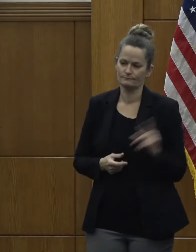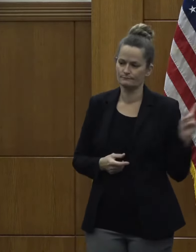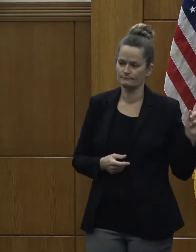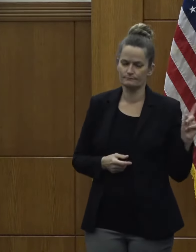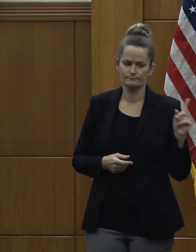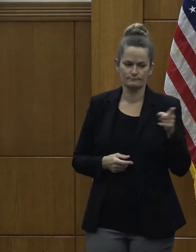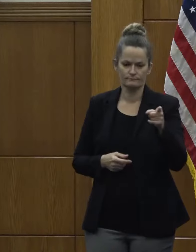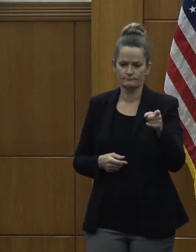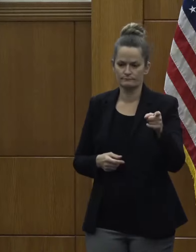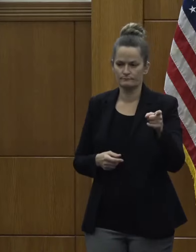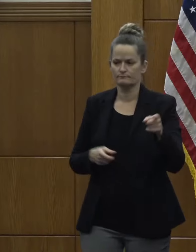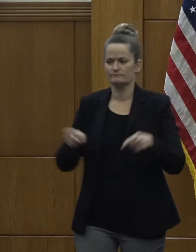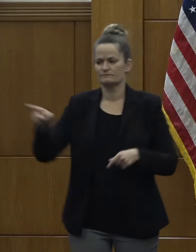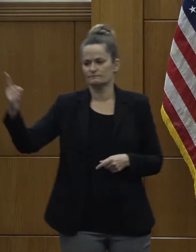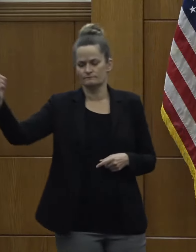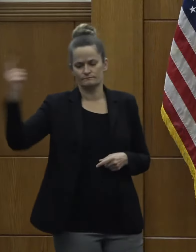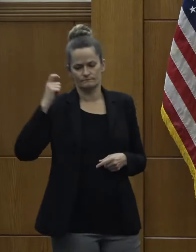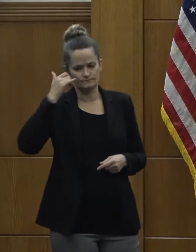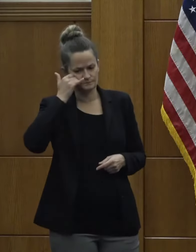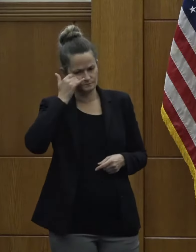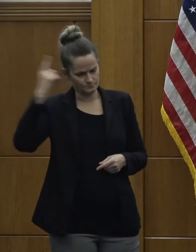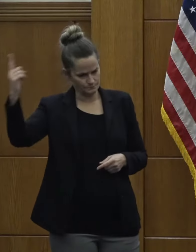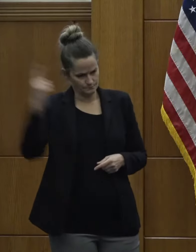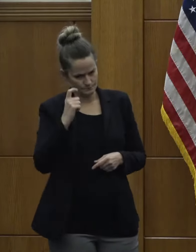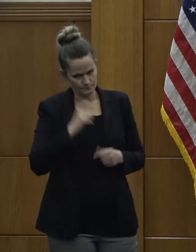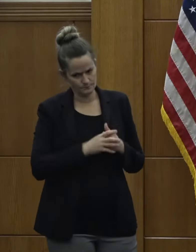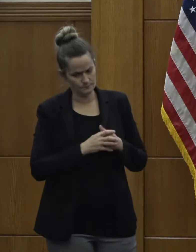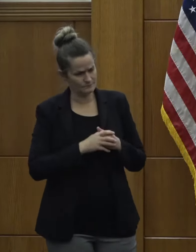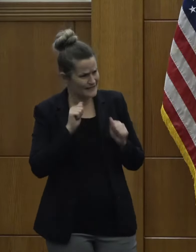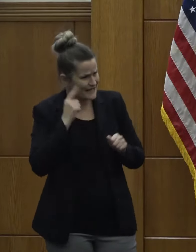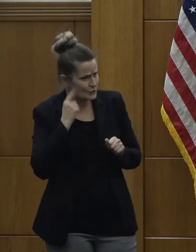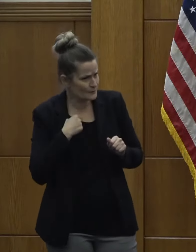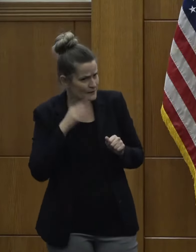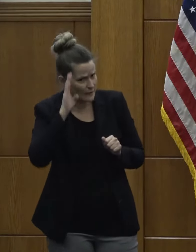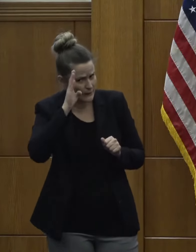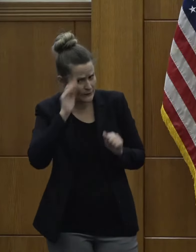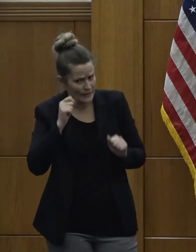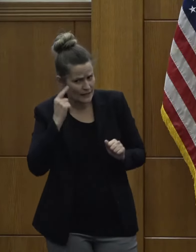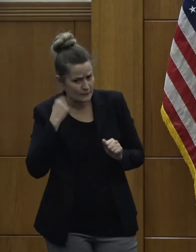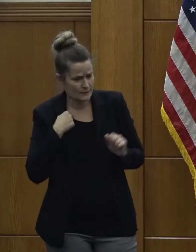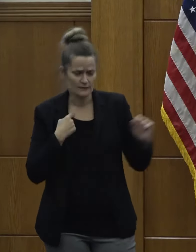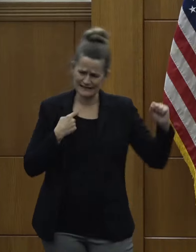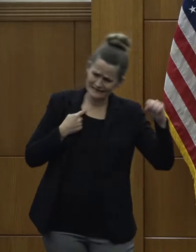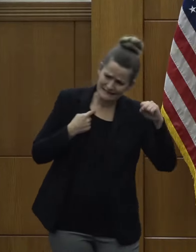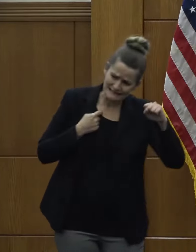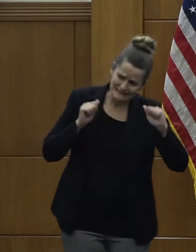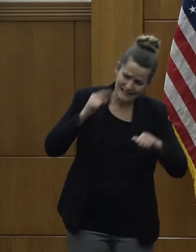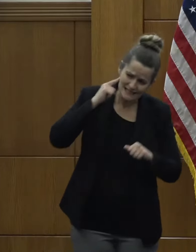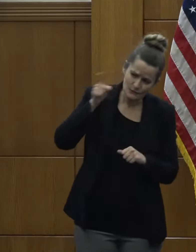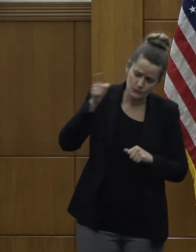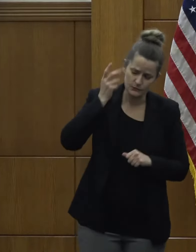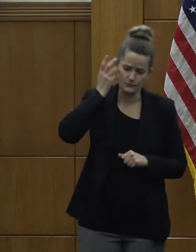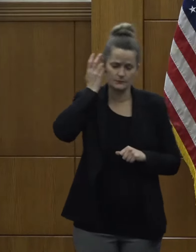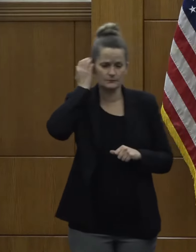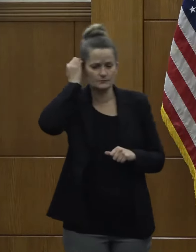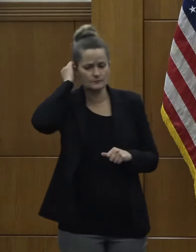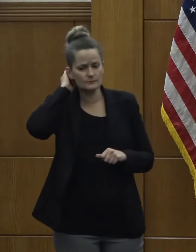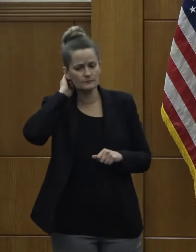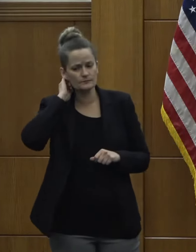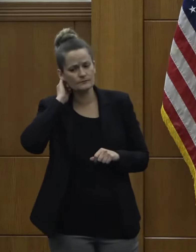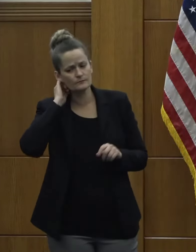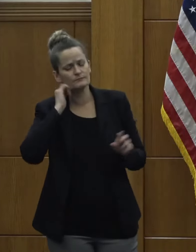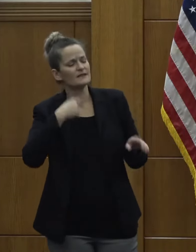Hello, yes, can you hear me? Yes, we can hear you. Thank you. I'm with 13 News Now, and I'm filling in for Gennaro